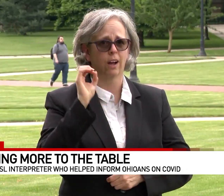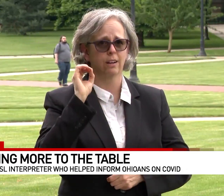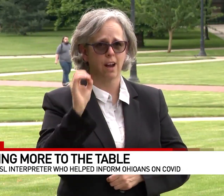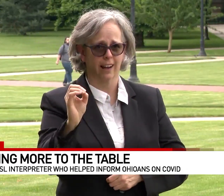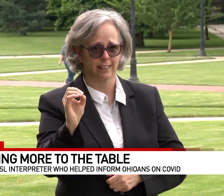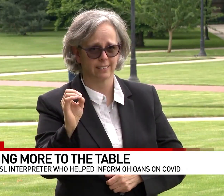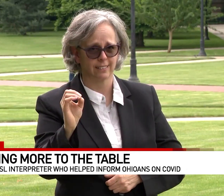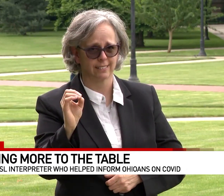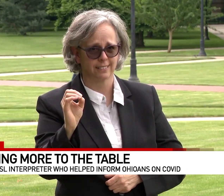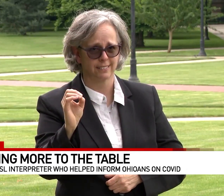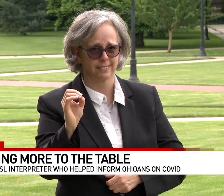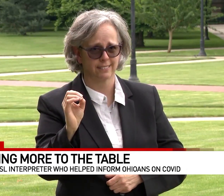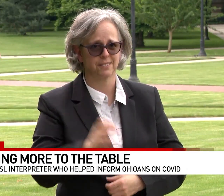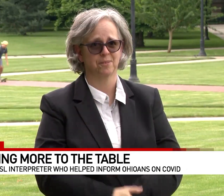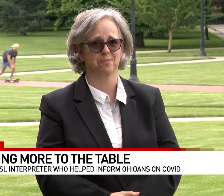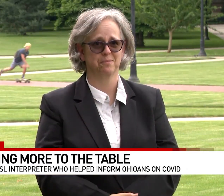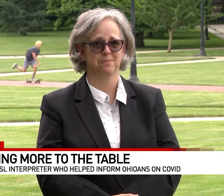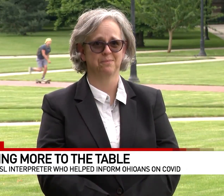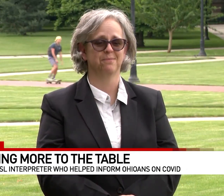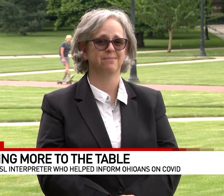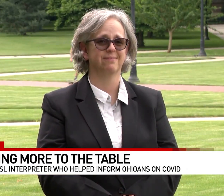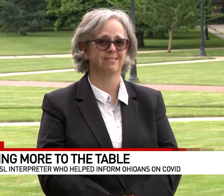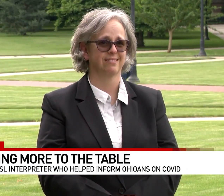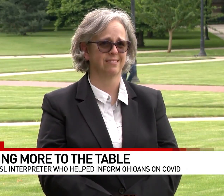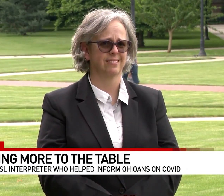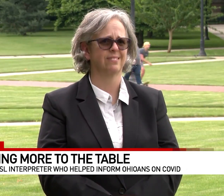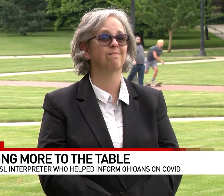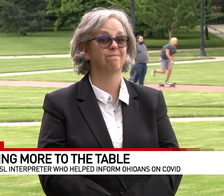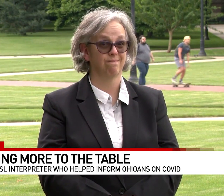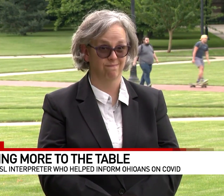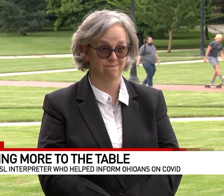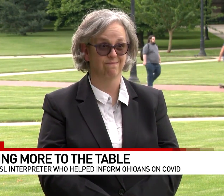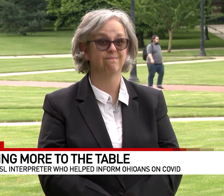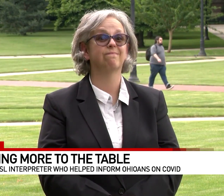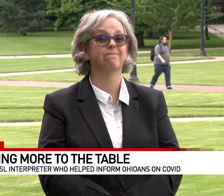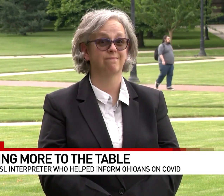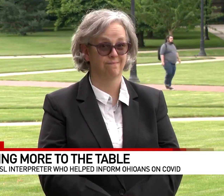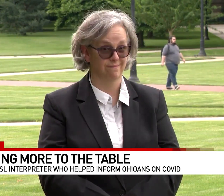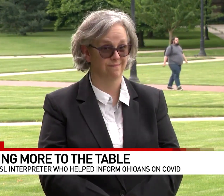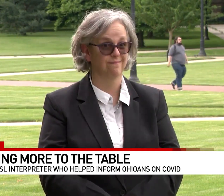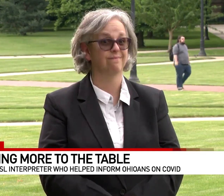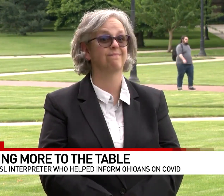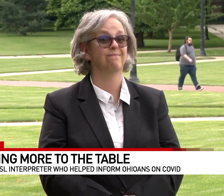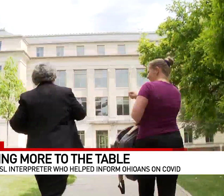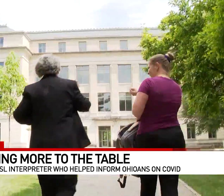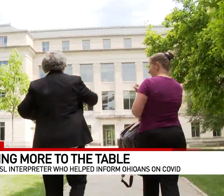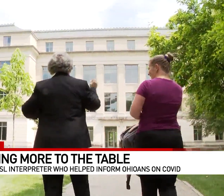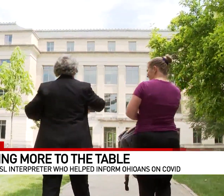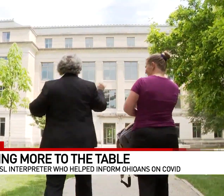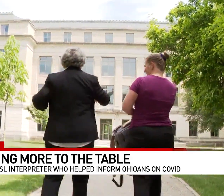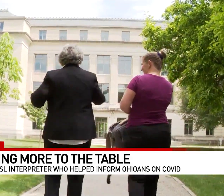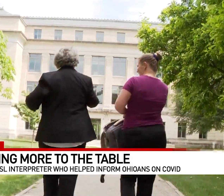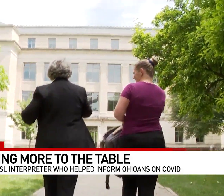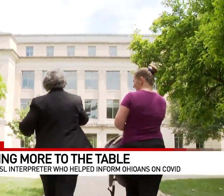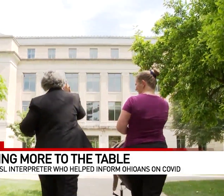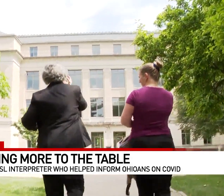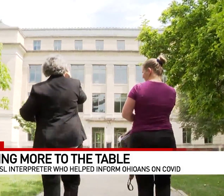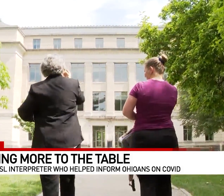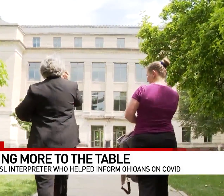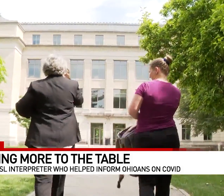So in Ohio, there's none. Wow. Wow. Yeah. It's another opportunity she sees